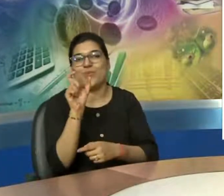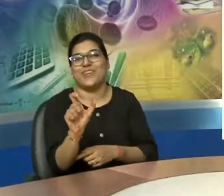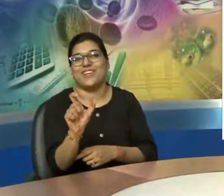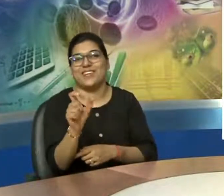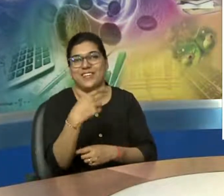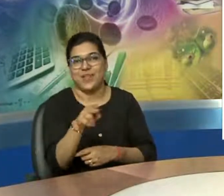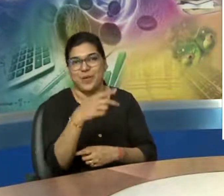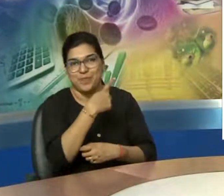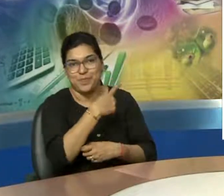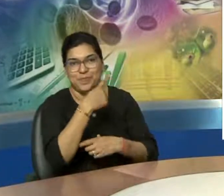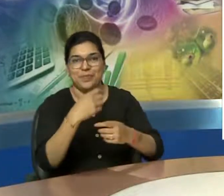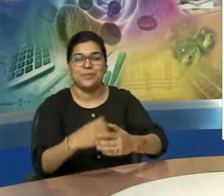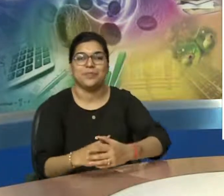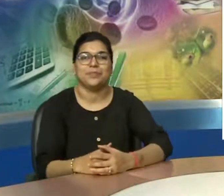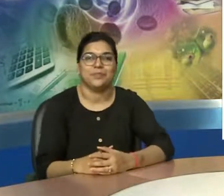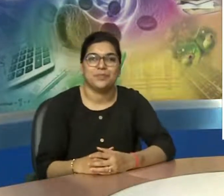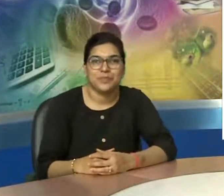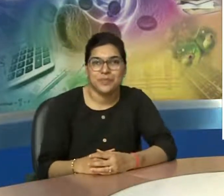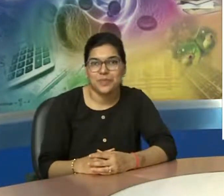panda. That is the third animal.